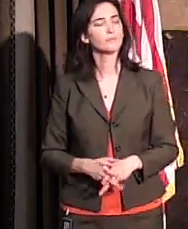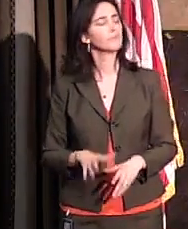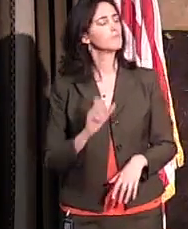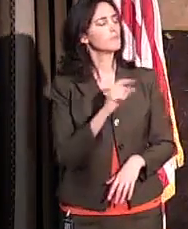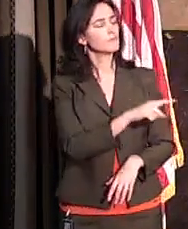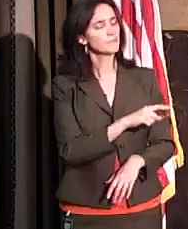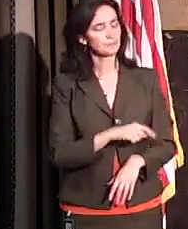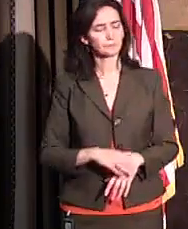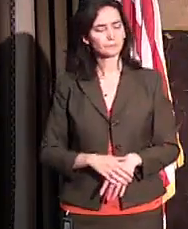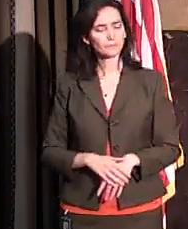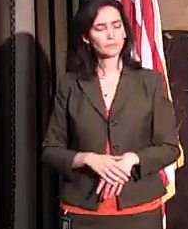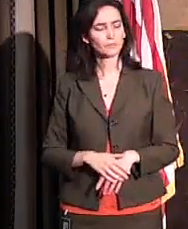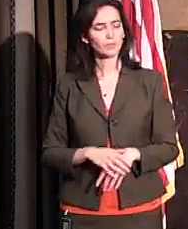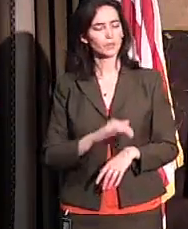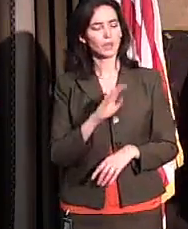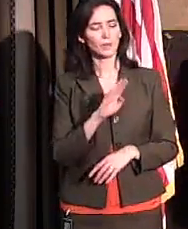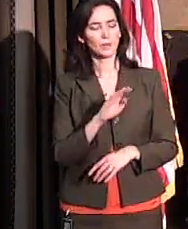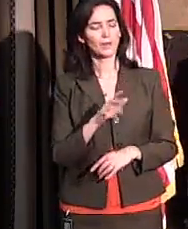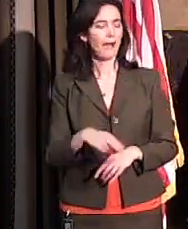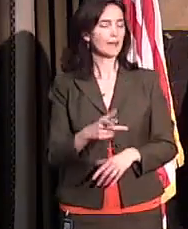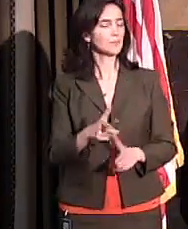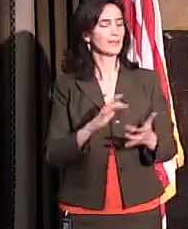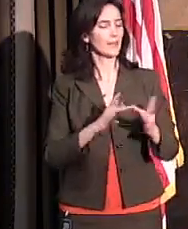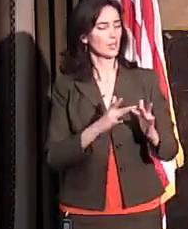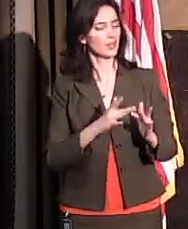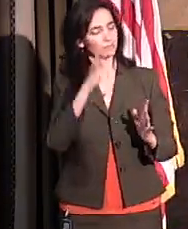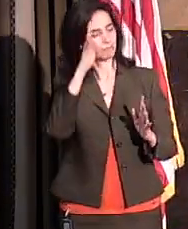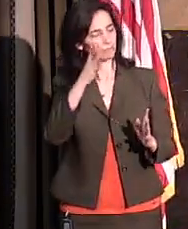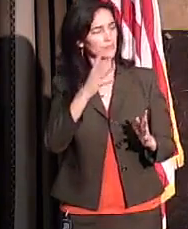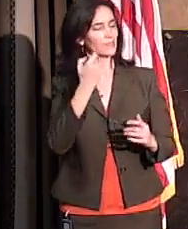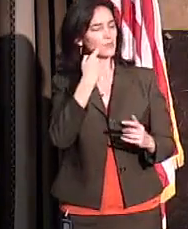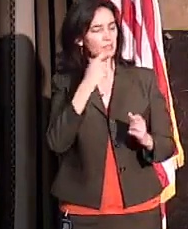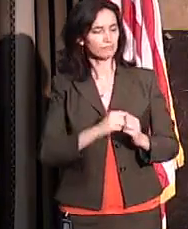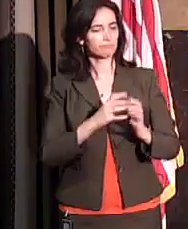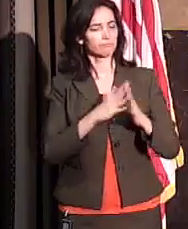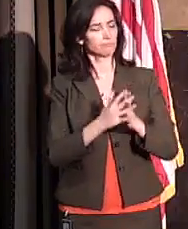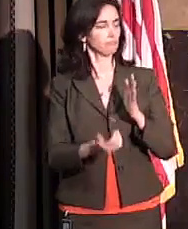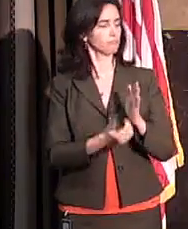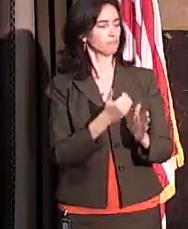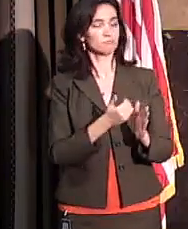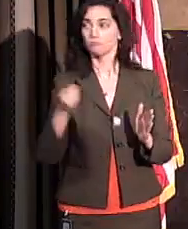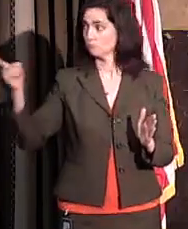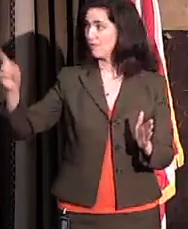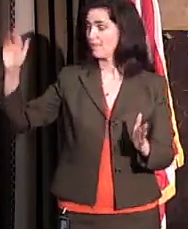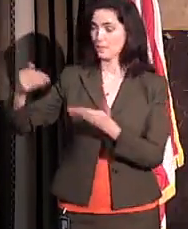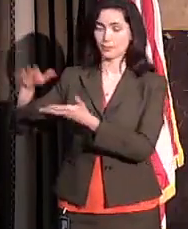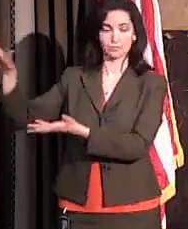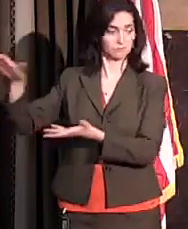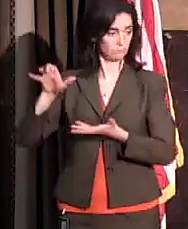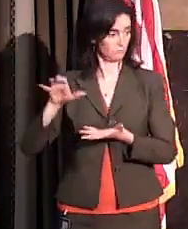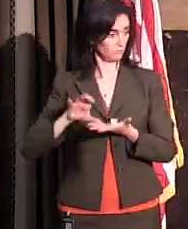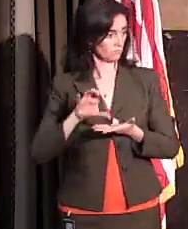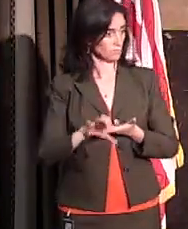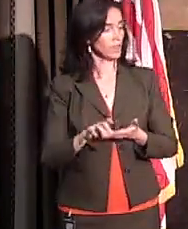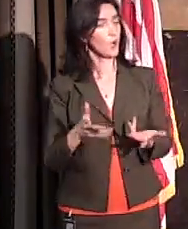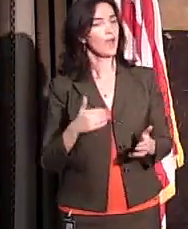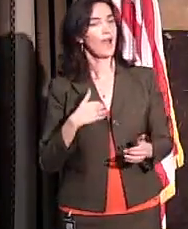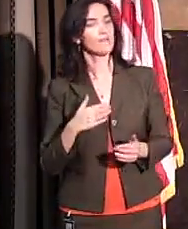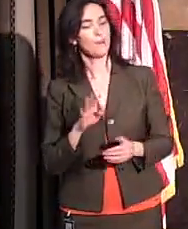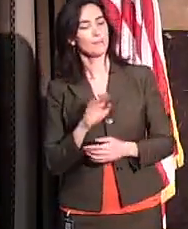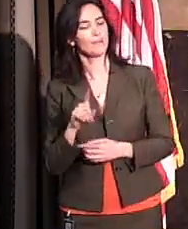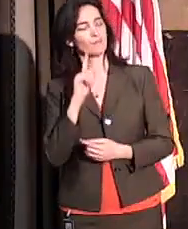This, if it's a part of infrastructure. I know you recently created a new office, and there's a bill to put $180 million in ARP funding into